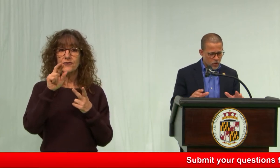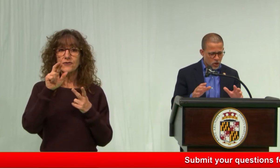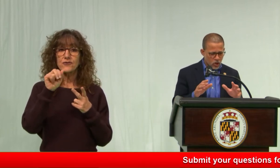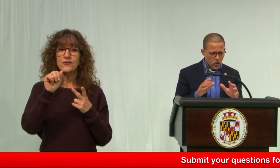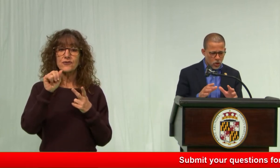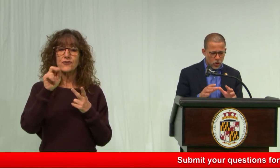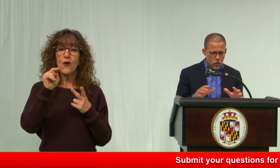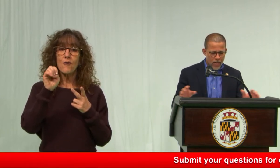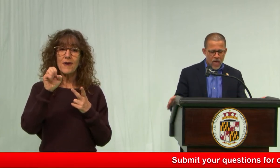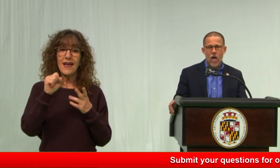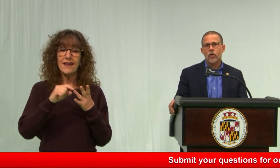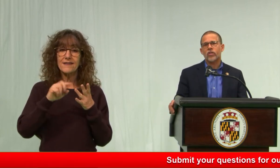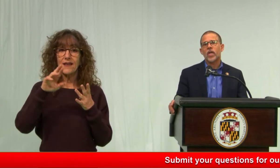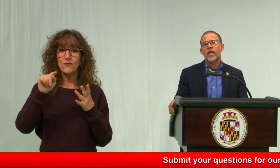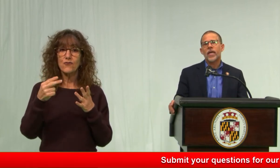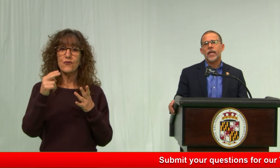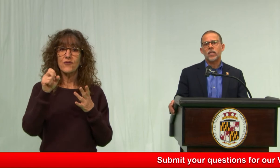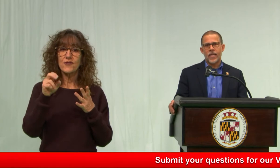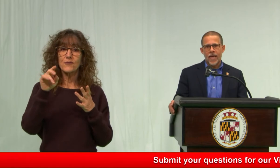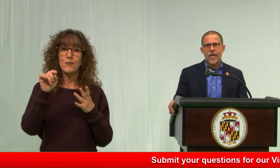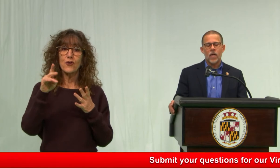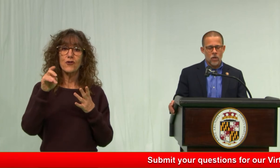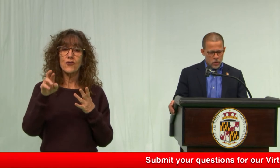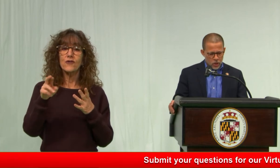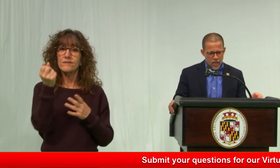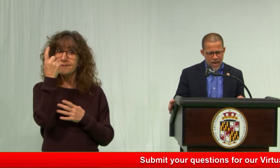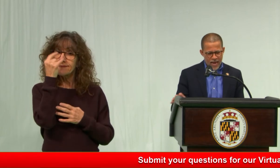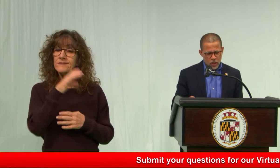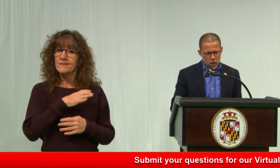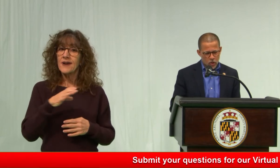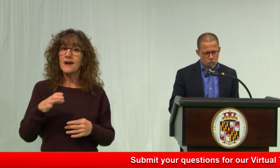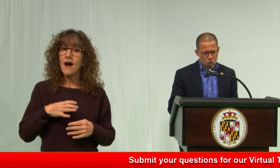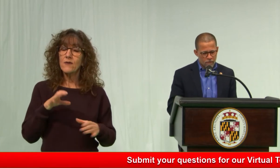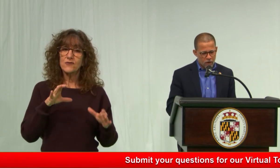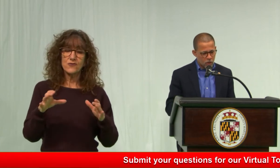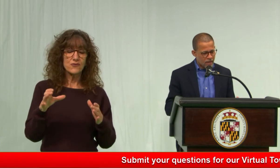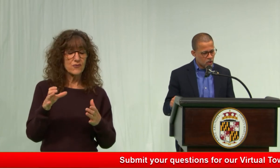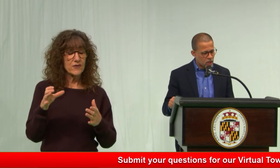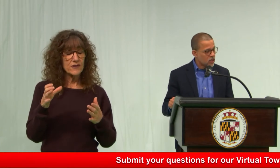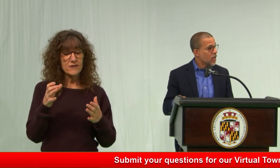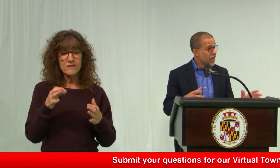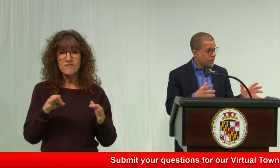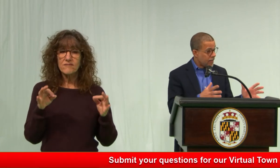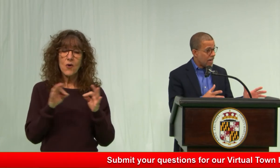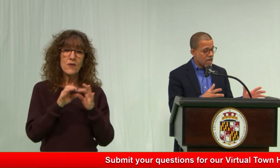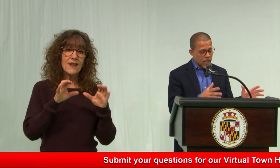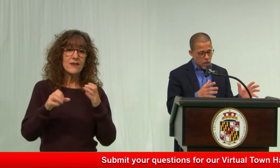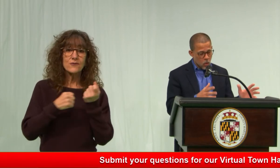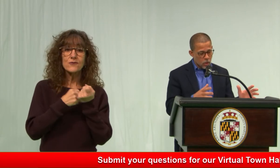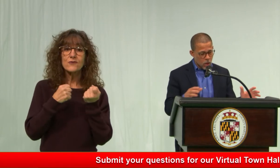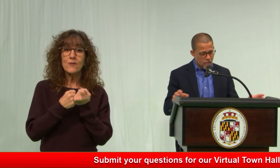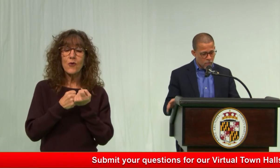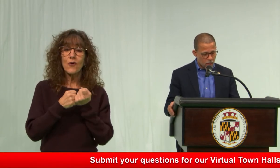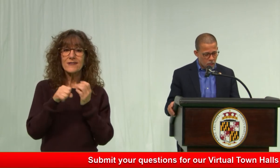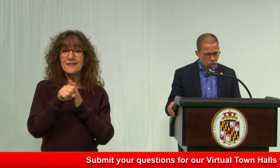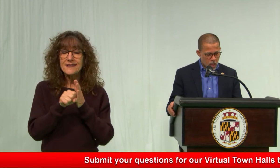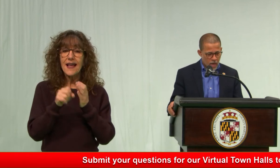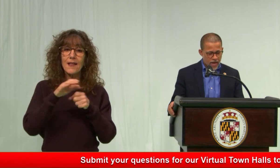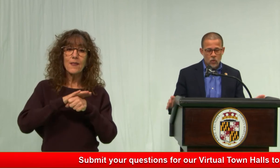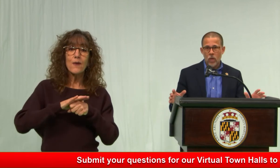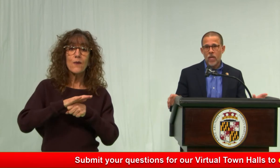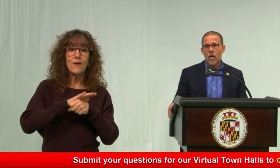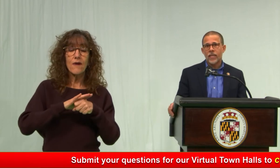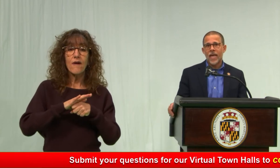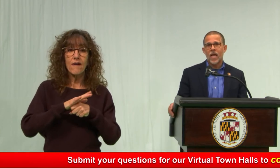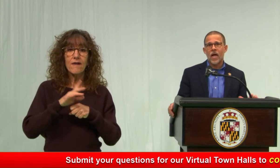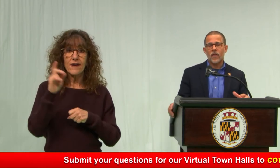want to first just assure you that Congress is taking urgent action to support federal agencies, state and local government,